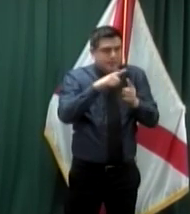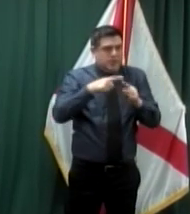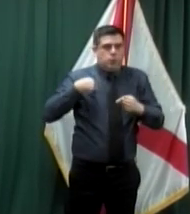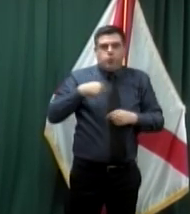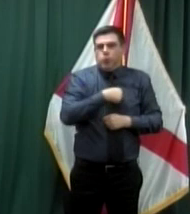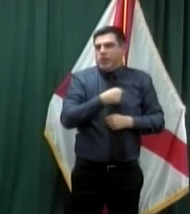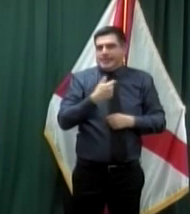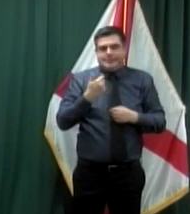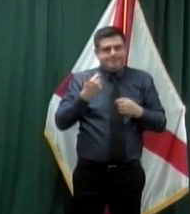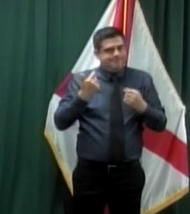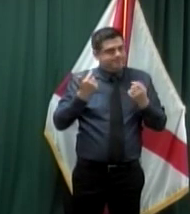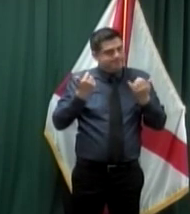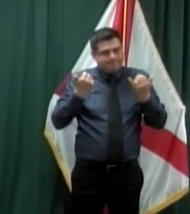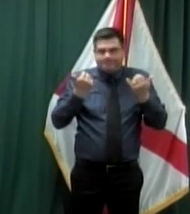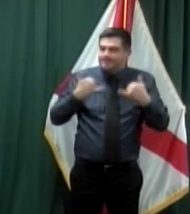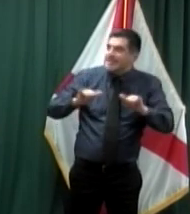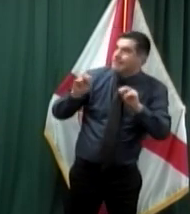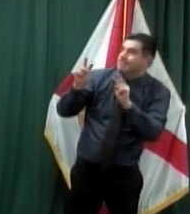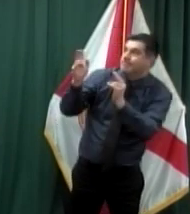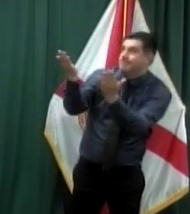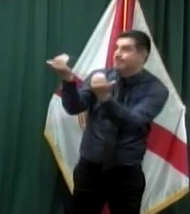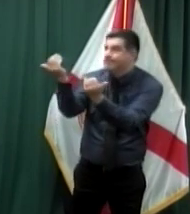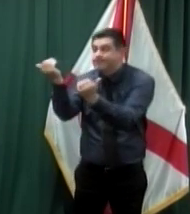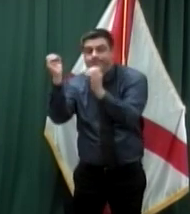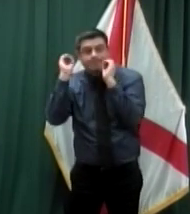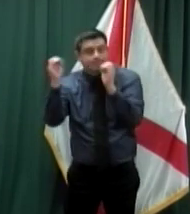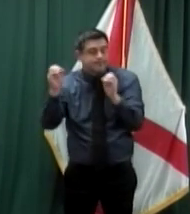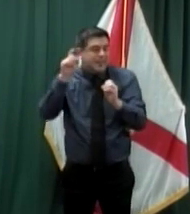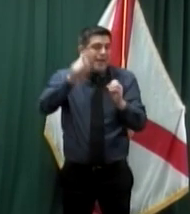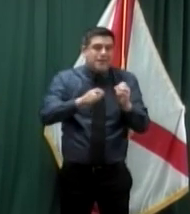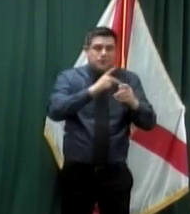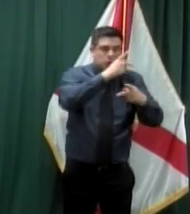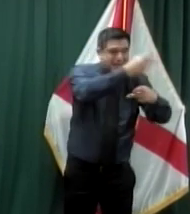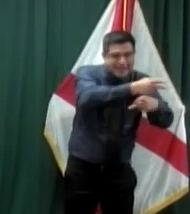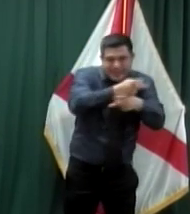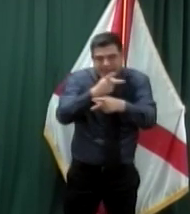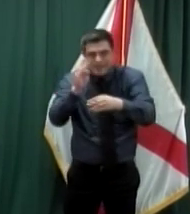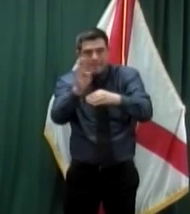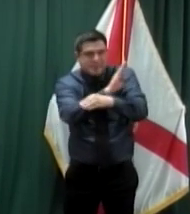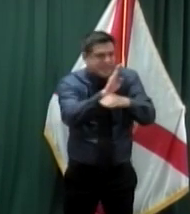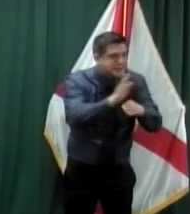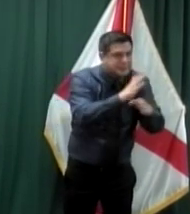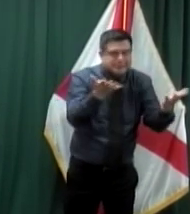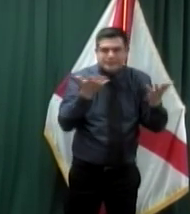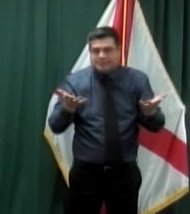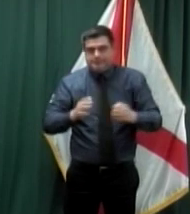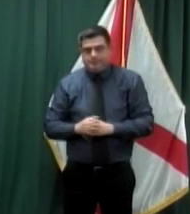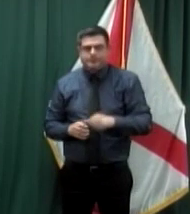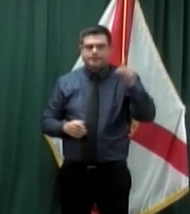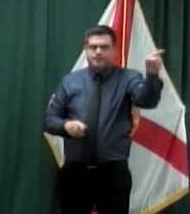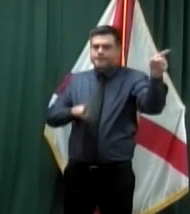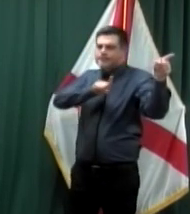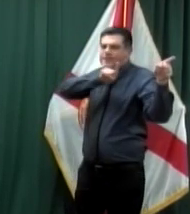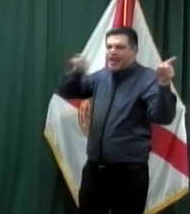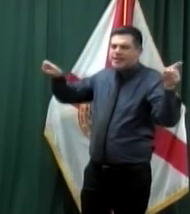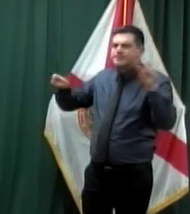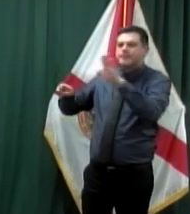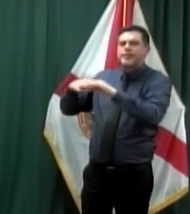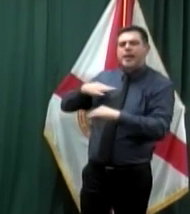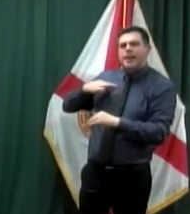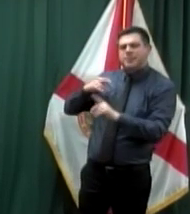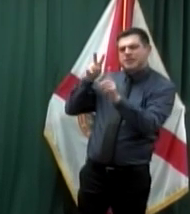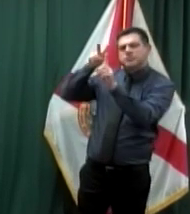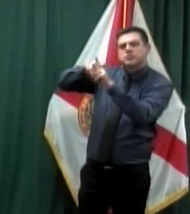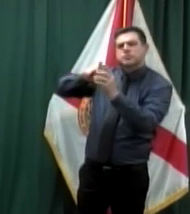have to take care of our businesses and our local businesses, so we're going to find a way to do that. And that application process is going to start when? That's going to start within the next week or two.